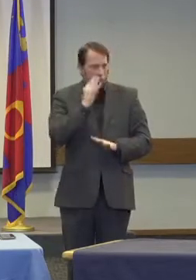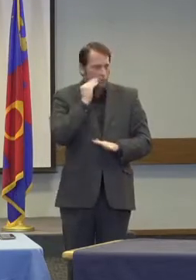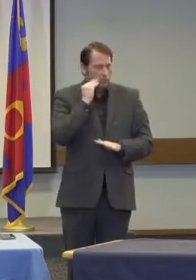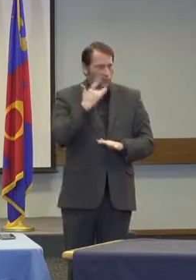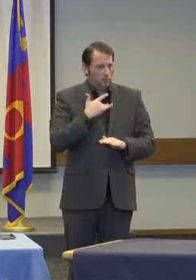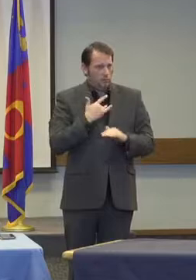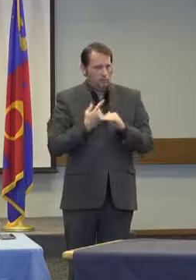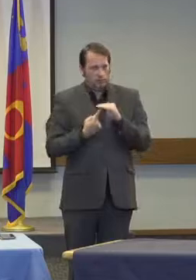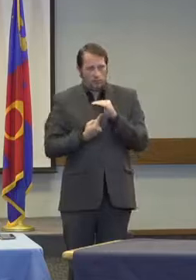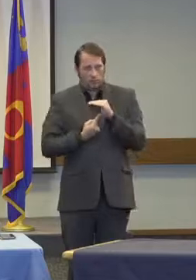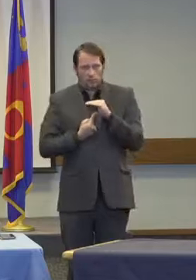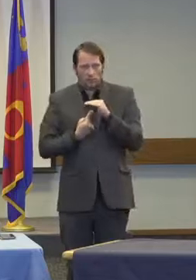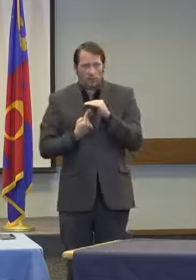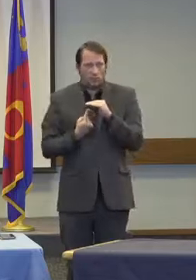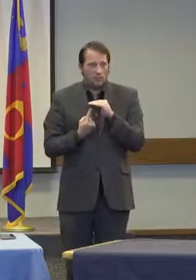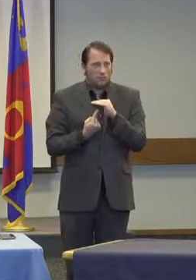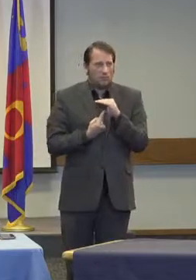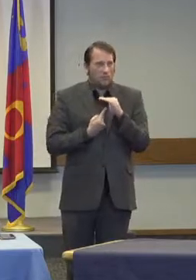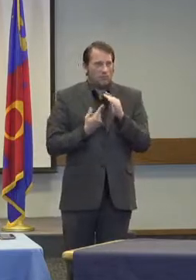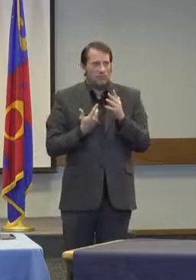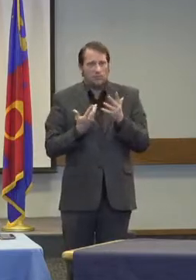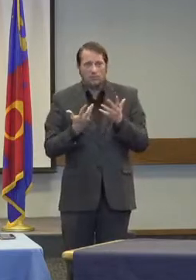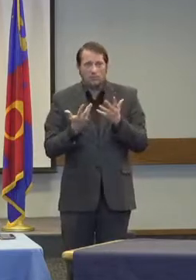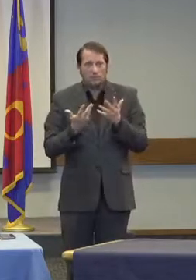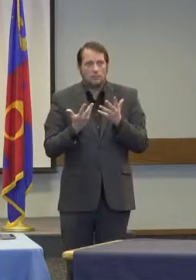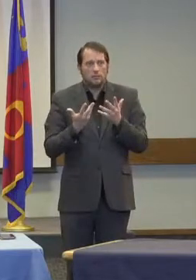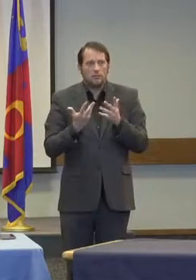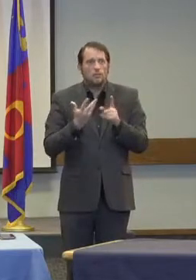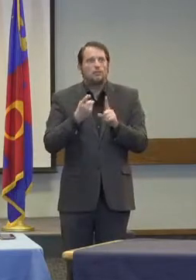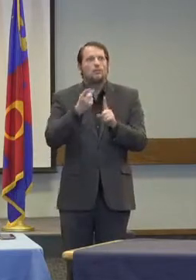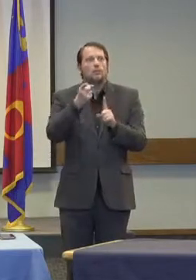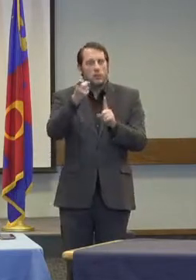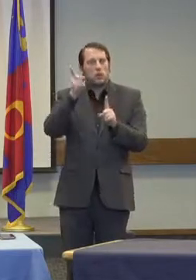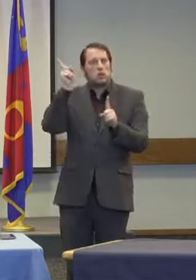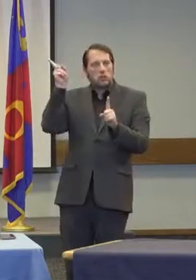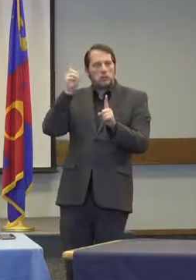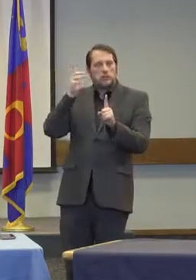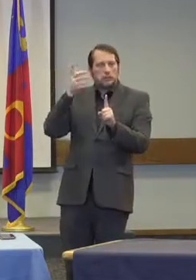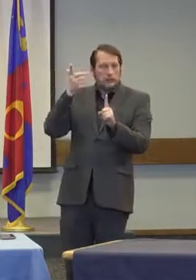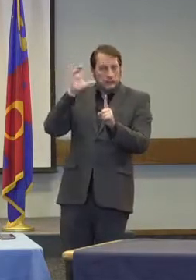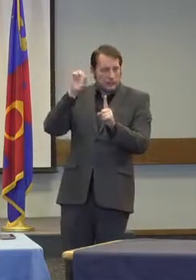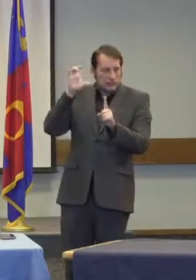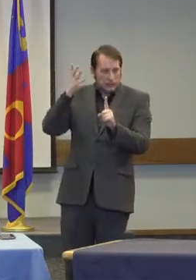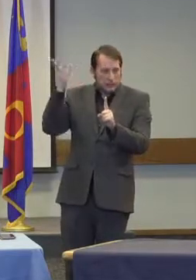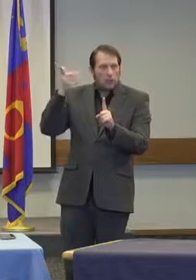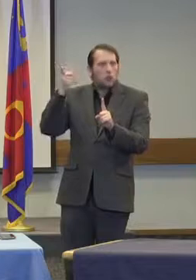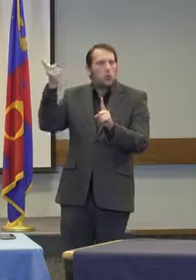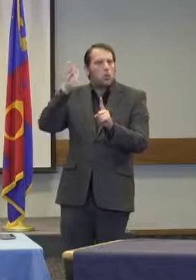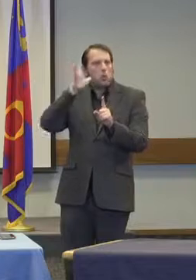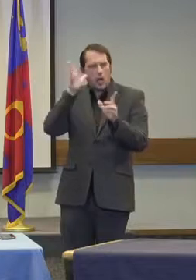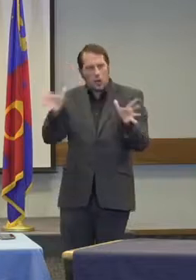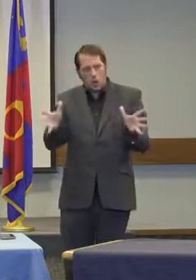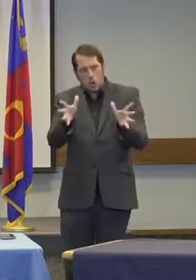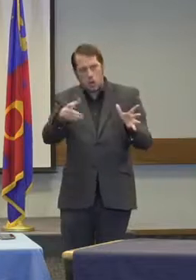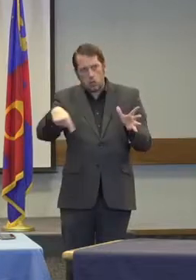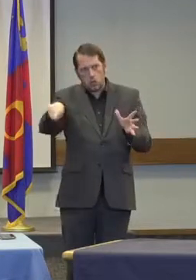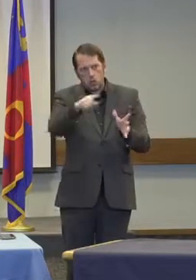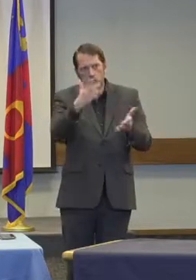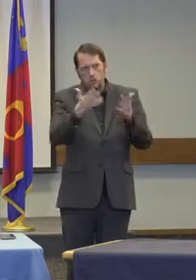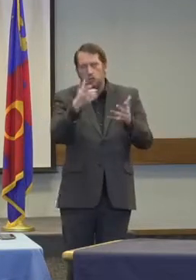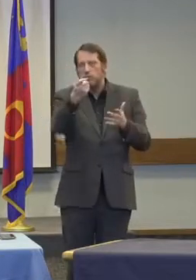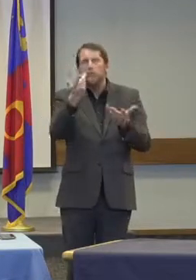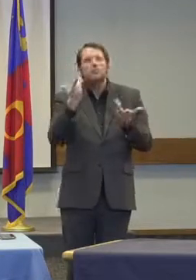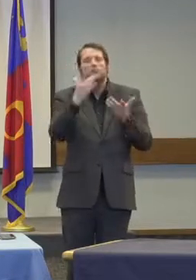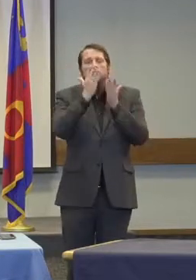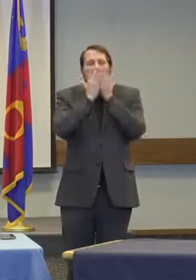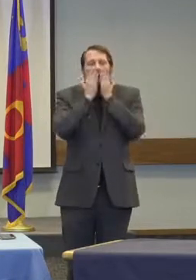CDC has done it yet, but I believe they're going to move toward recommending that people wear cloth masks. Cloth masks aren't meant to